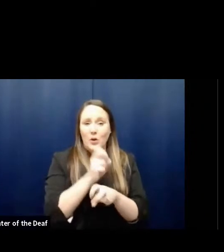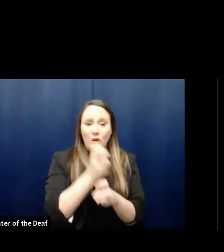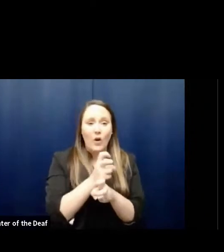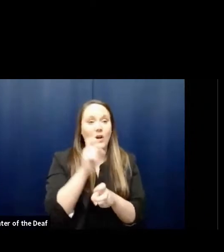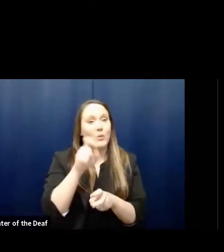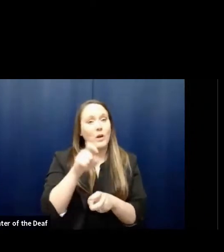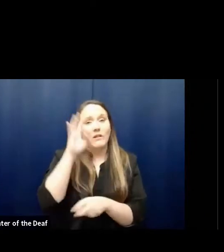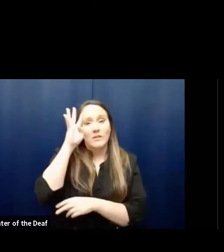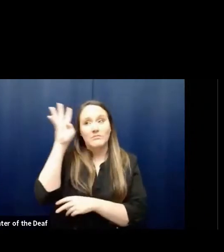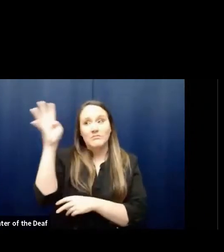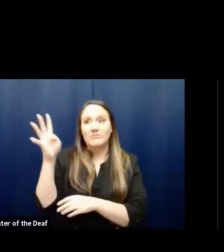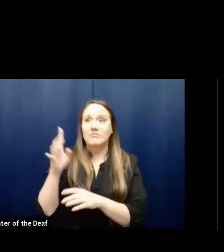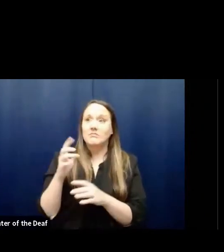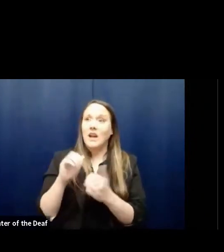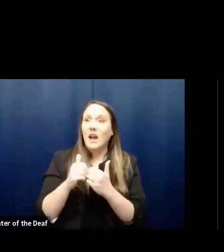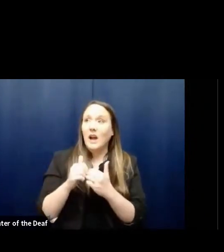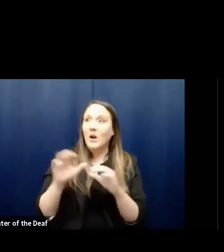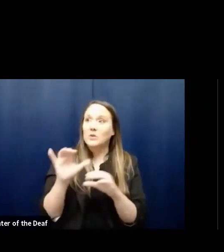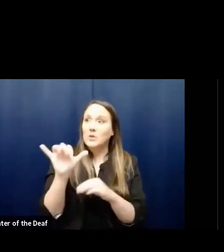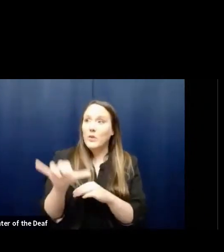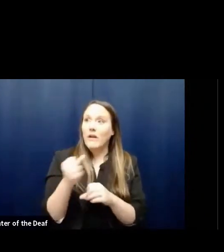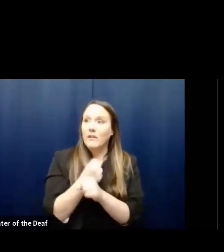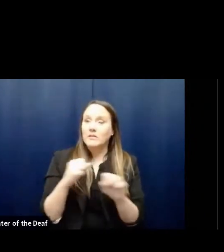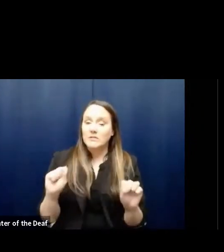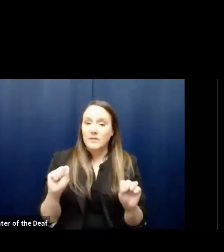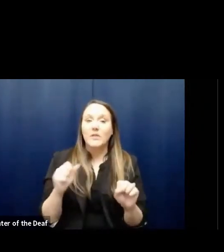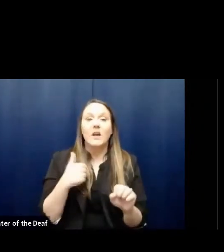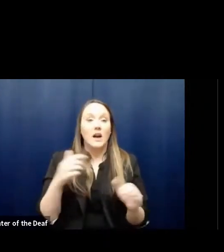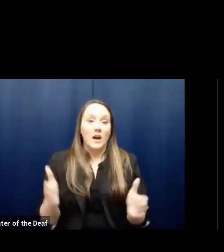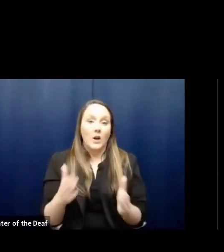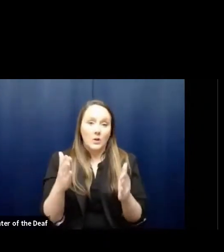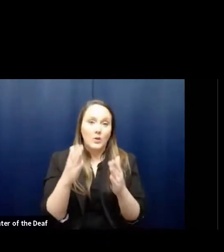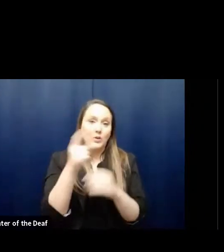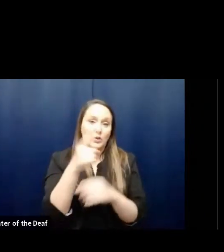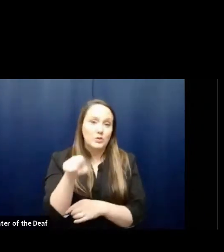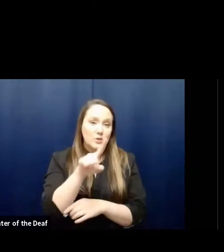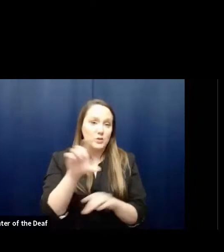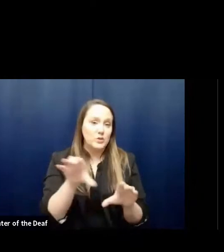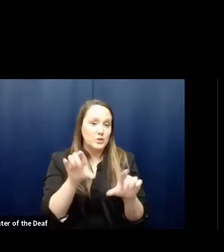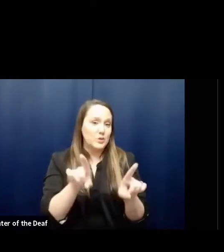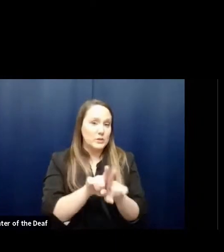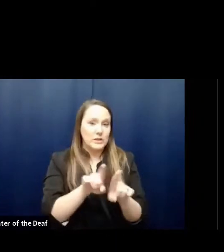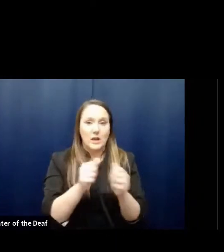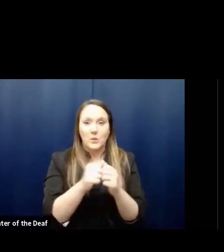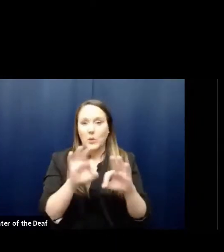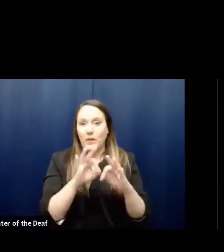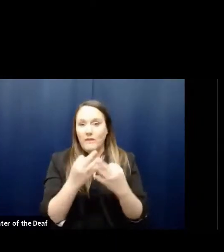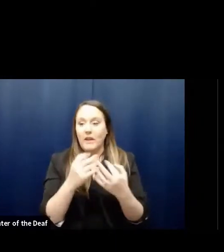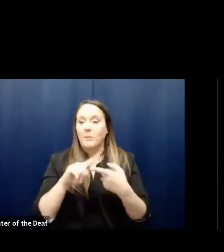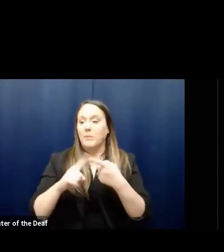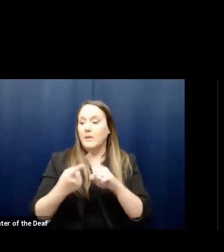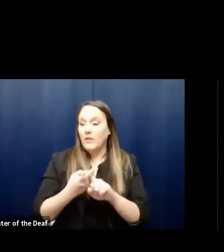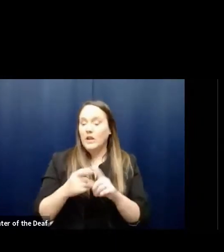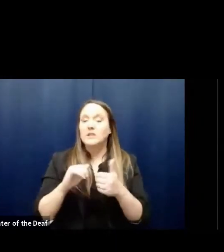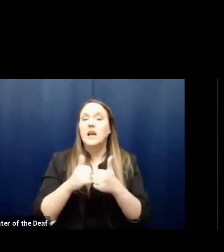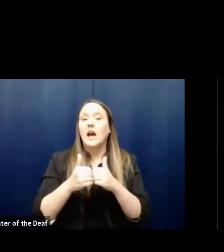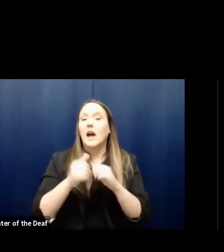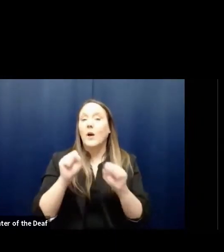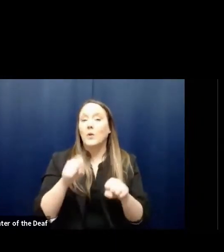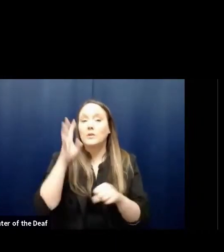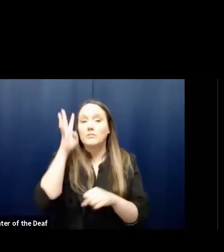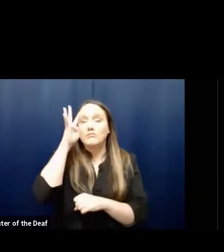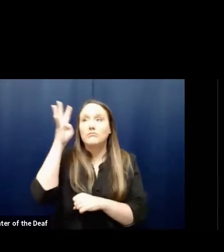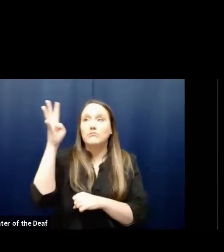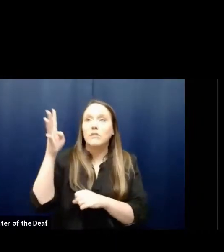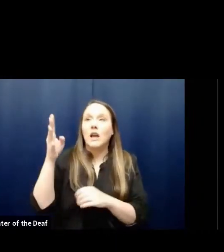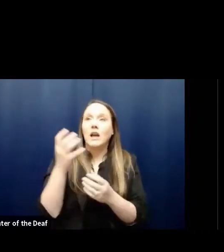come up with ideas about how to do that. And I encourage you to do the same with your families, with your friends. How can you creatively celebrate the